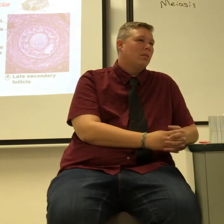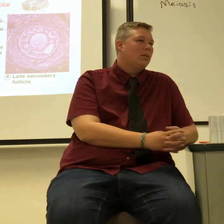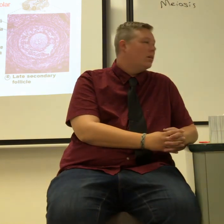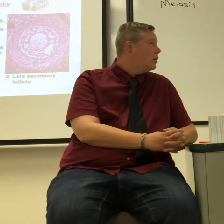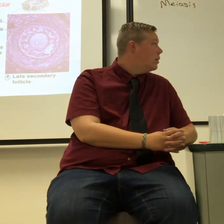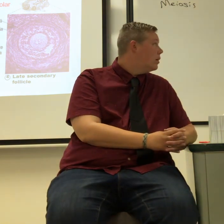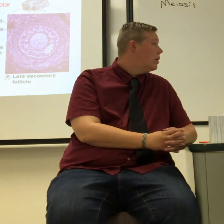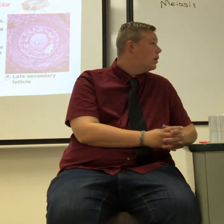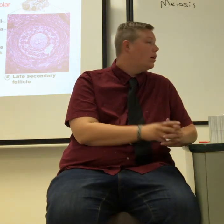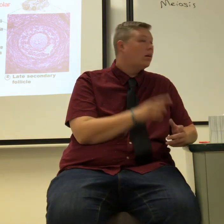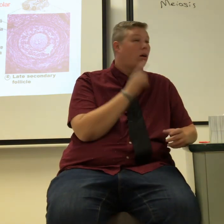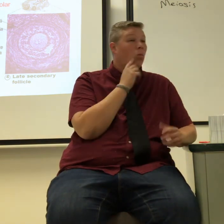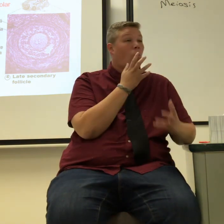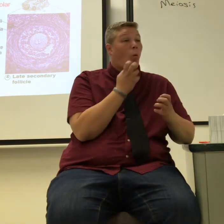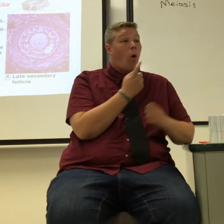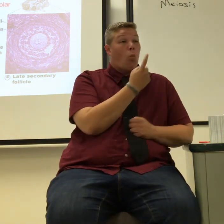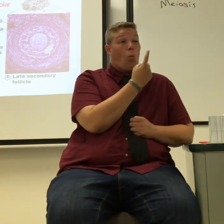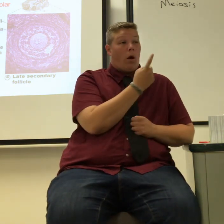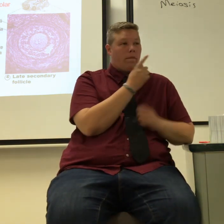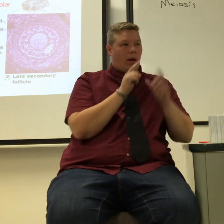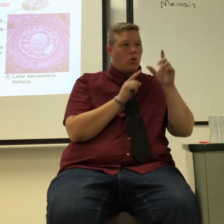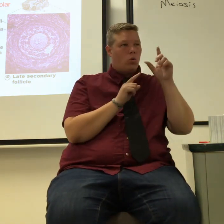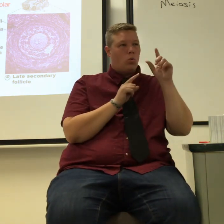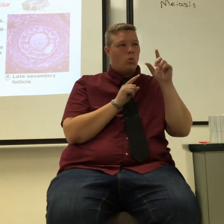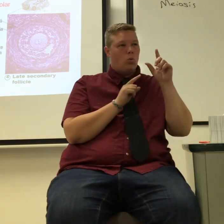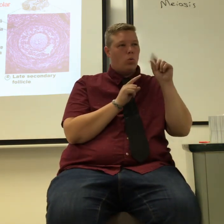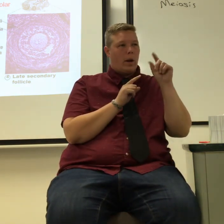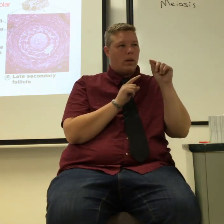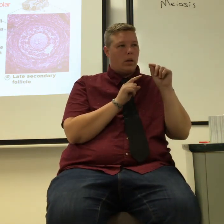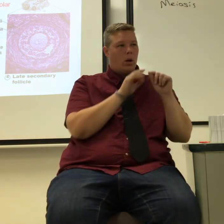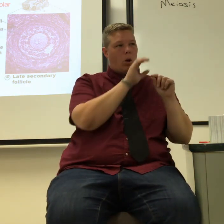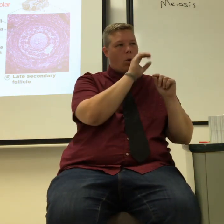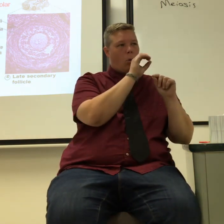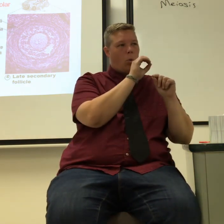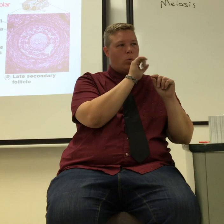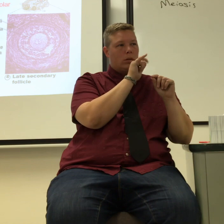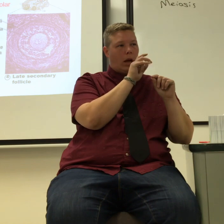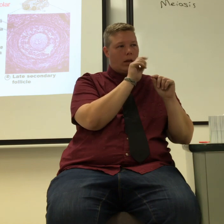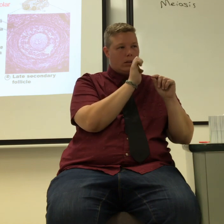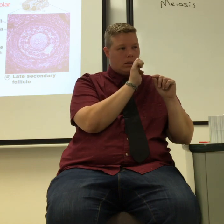ovulate. Okay. So of the 20, choose one.